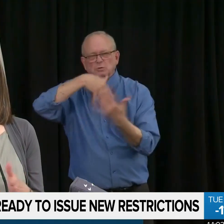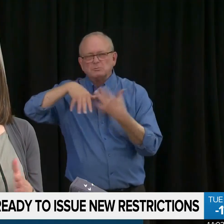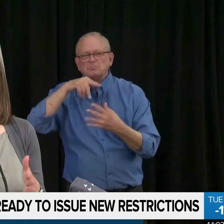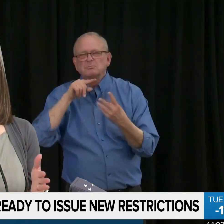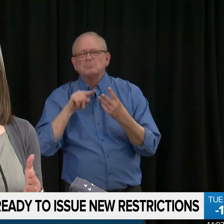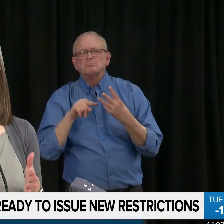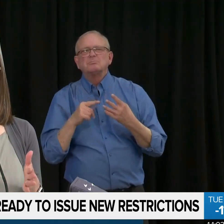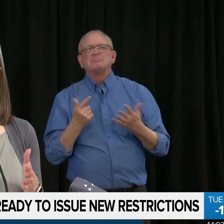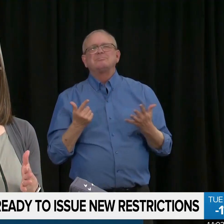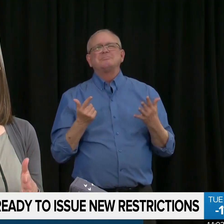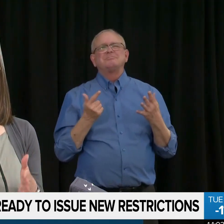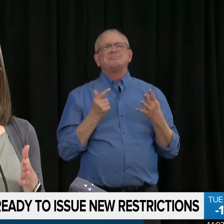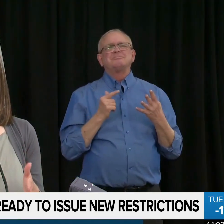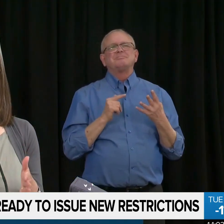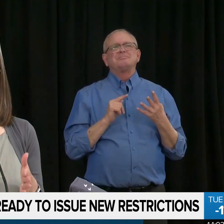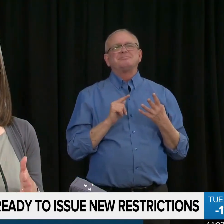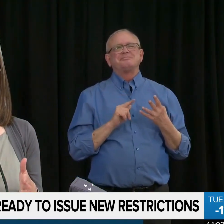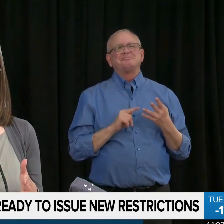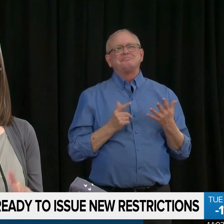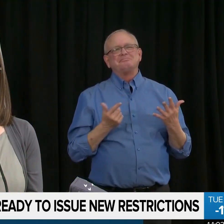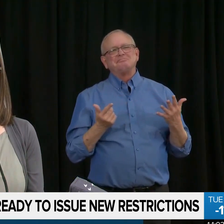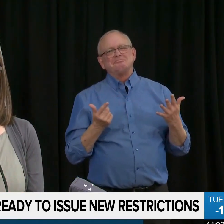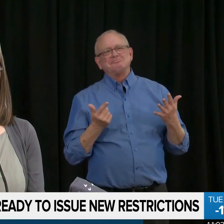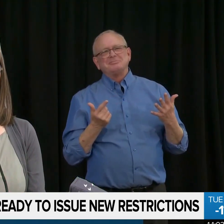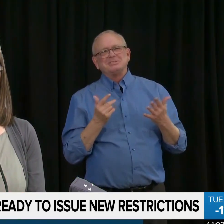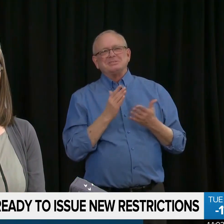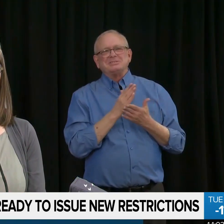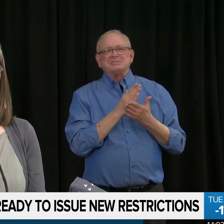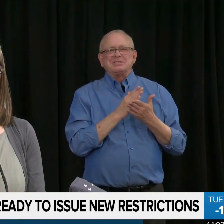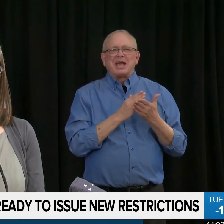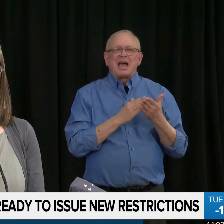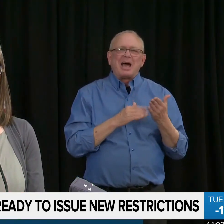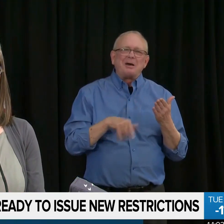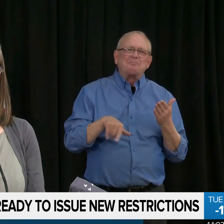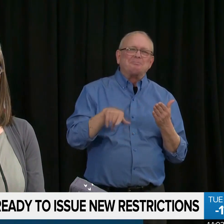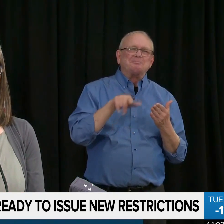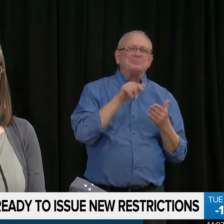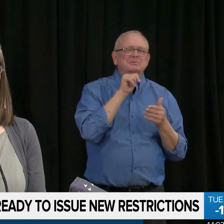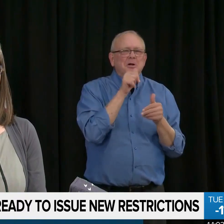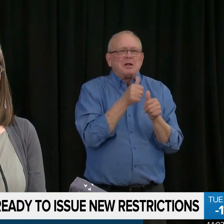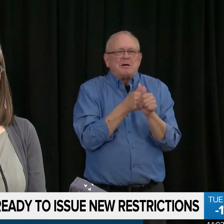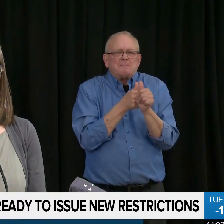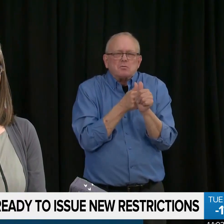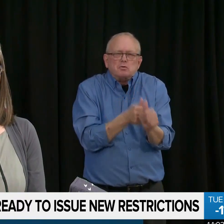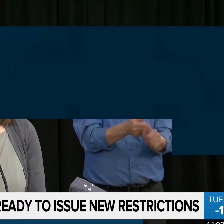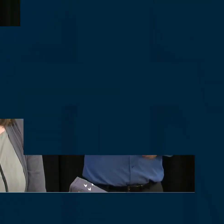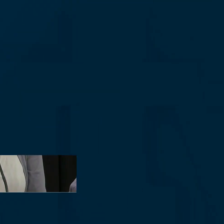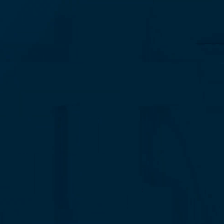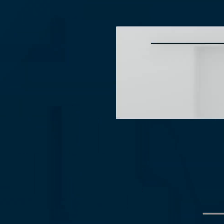unfortunately enough of those layers slipped enough that widespread transmission happened.